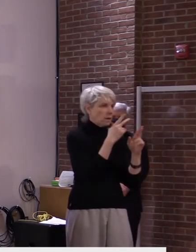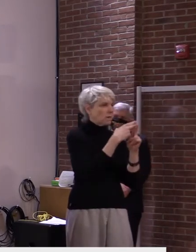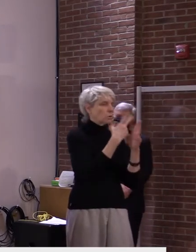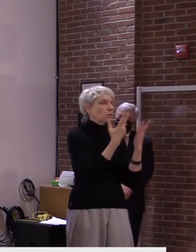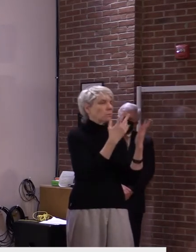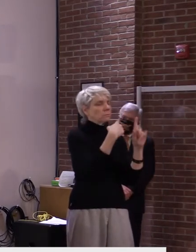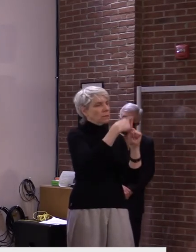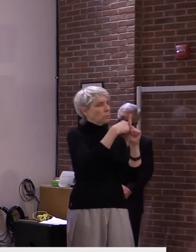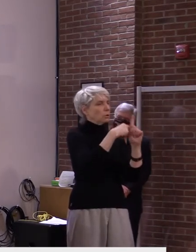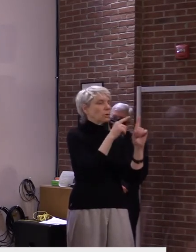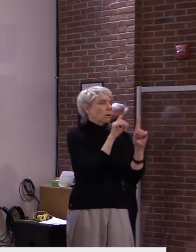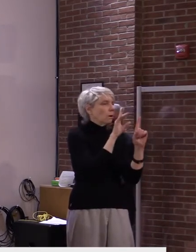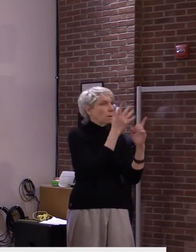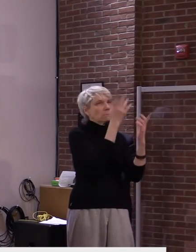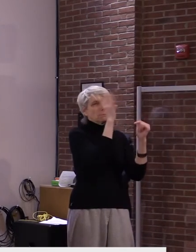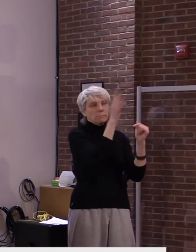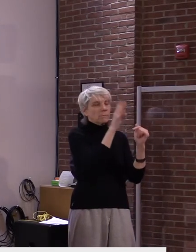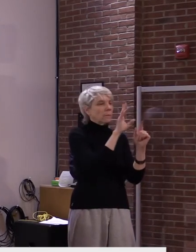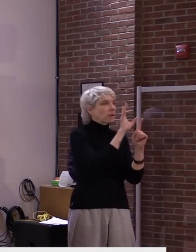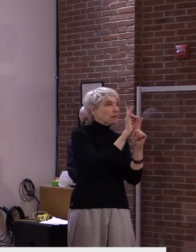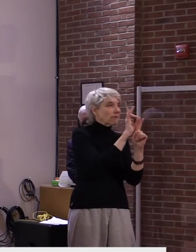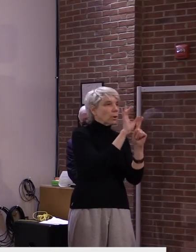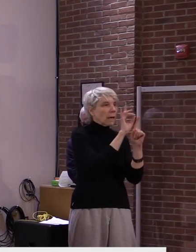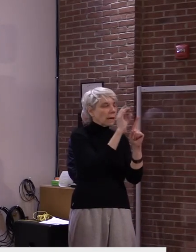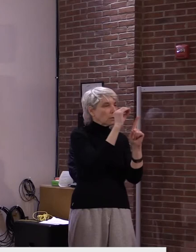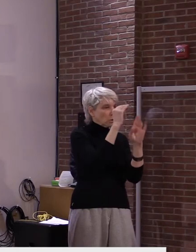I'm not qualified to answer that. That's a very